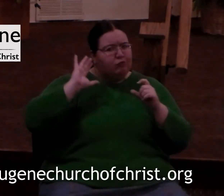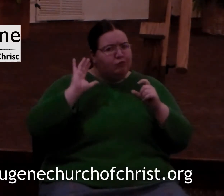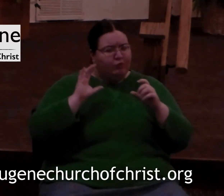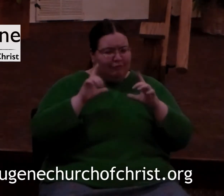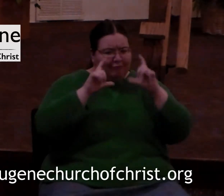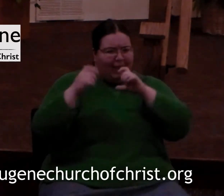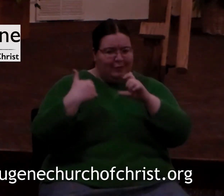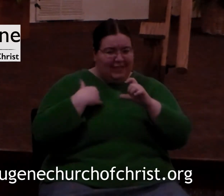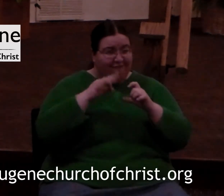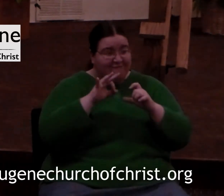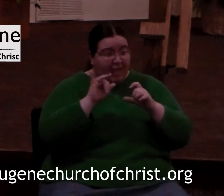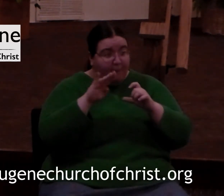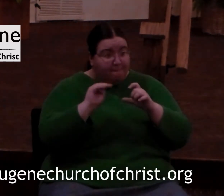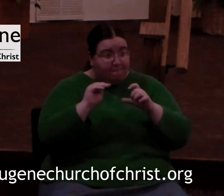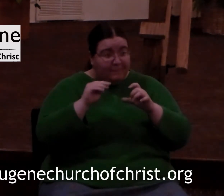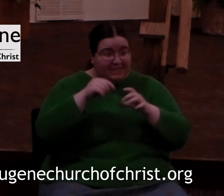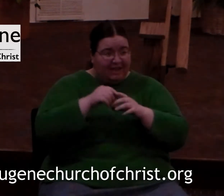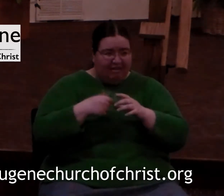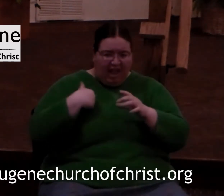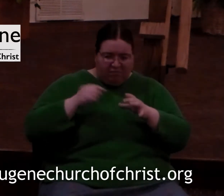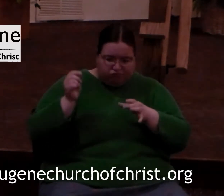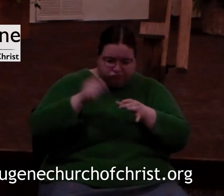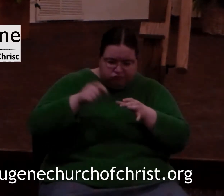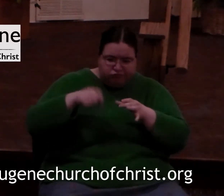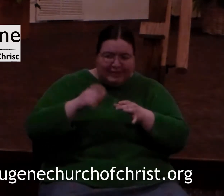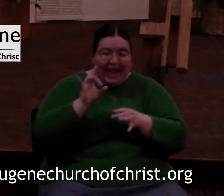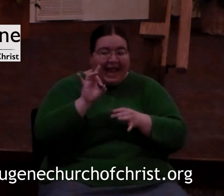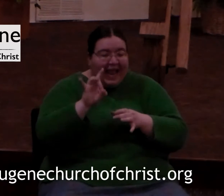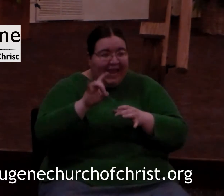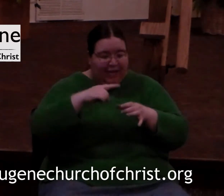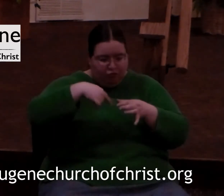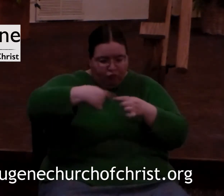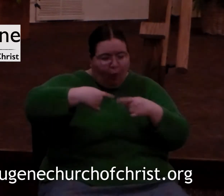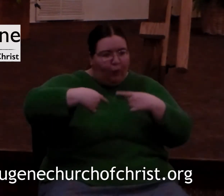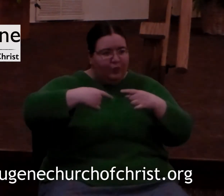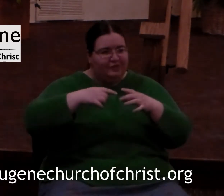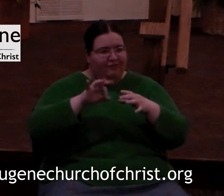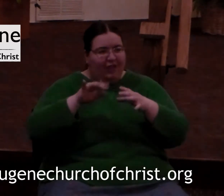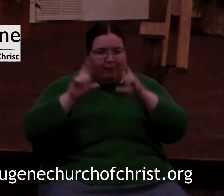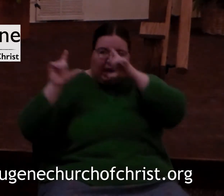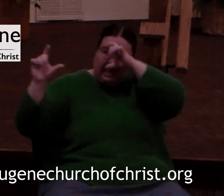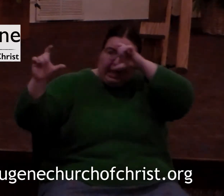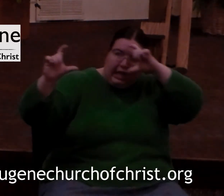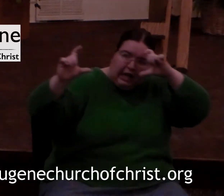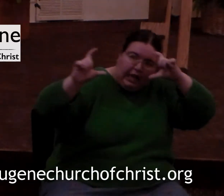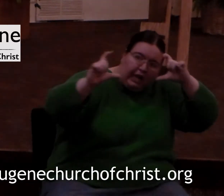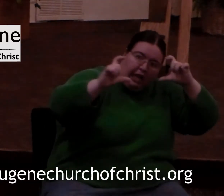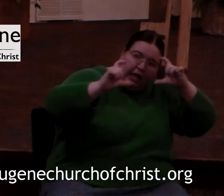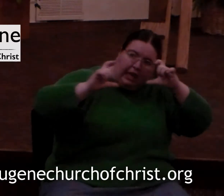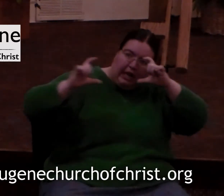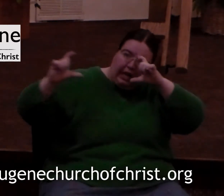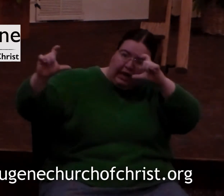monuments, all that stuff. I'm not saying that we should not have love of country. And I don't think that the guy who wrote the list is saying that